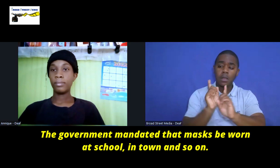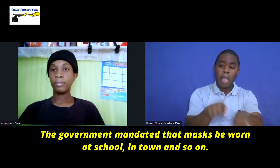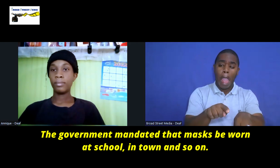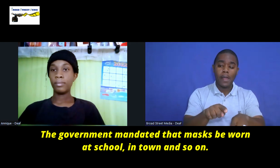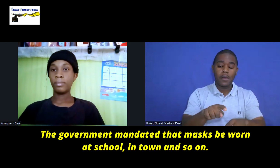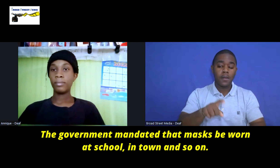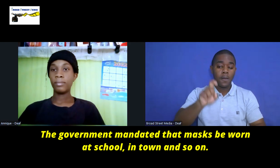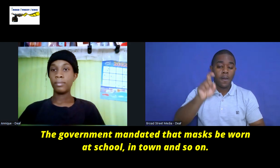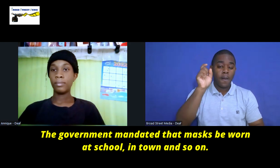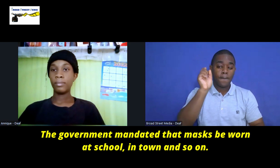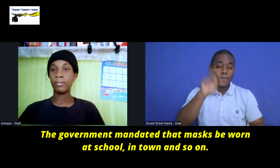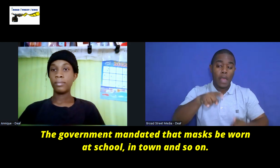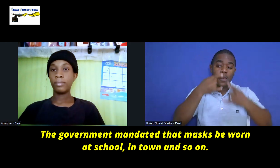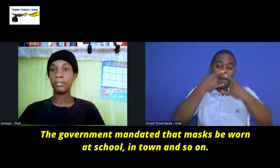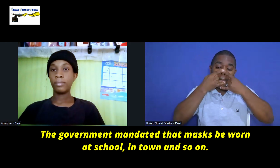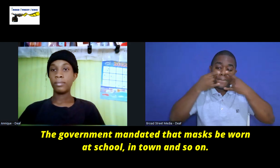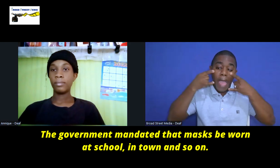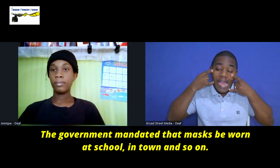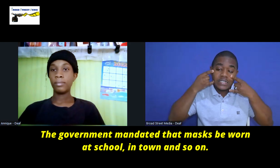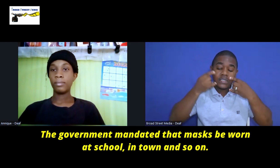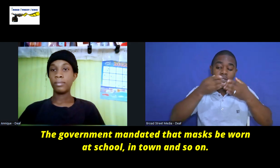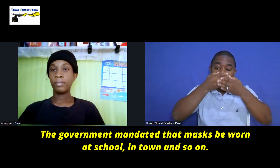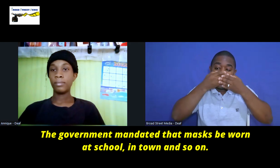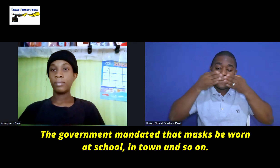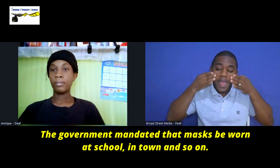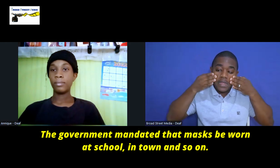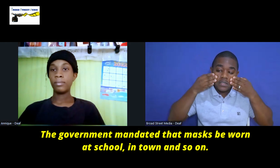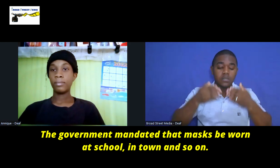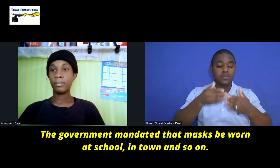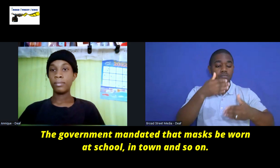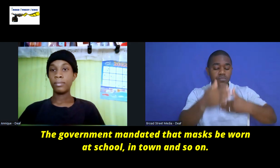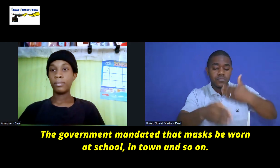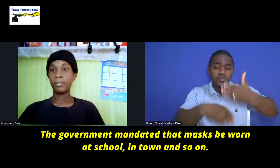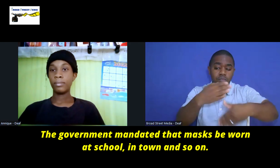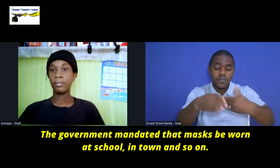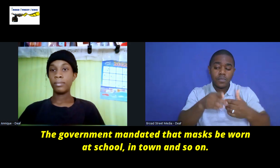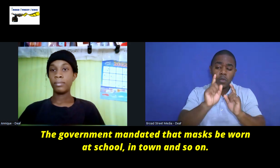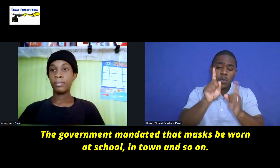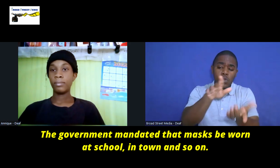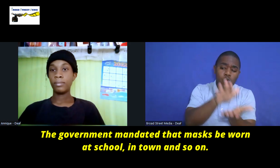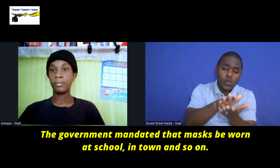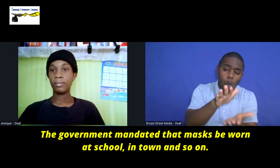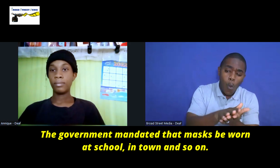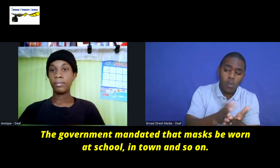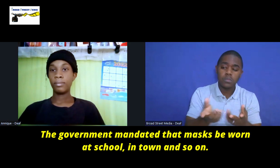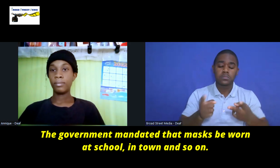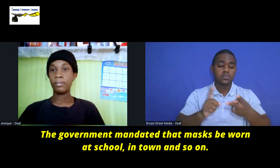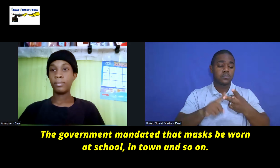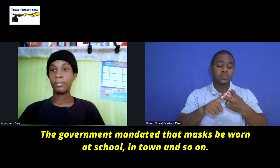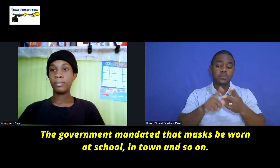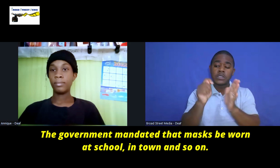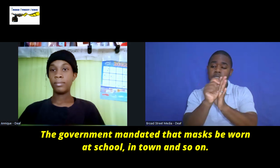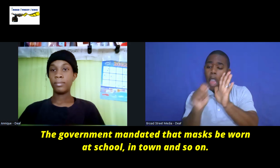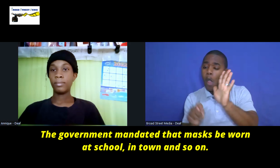The government mandated that masks be worn at school, in town, and so